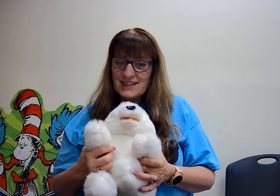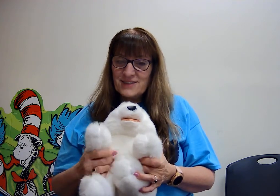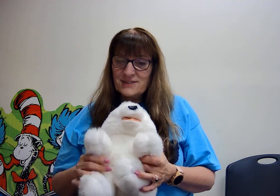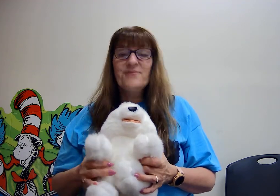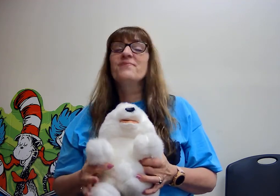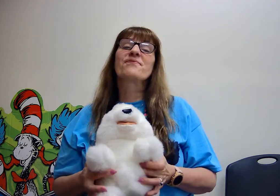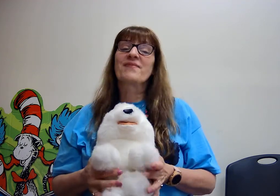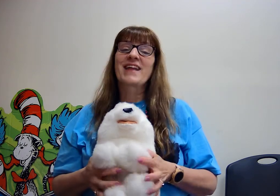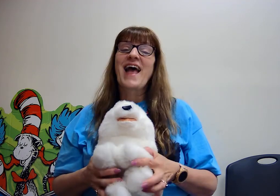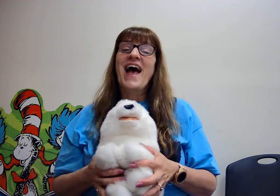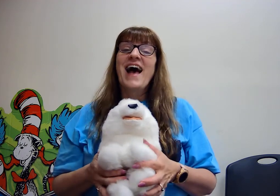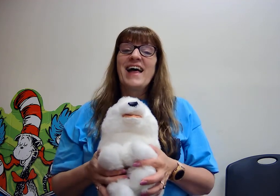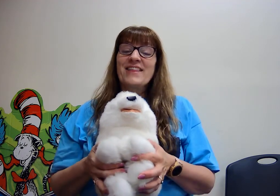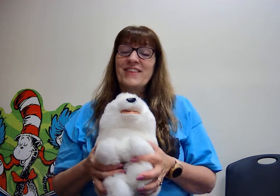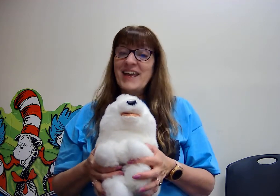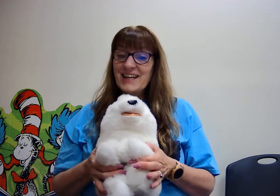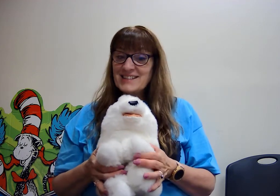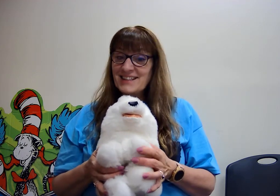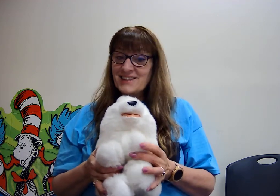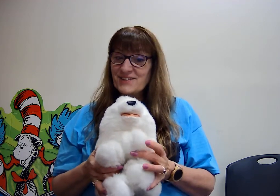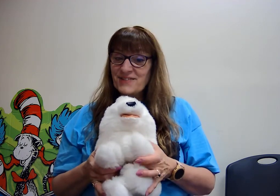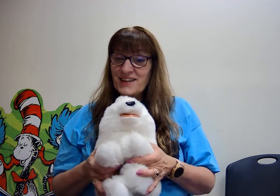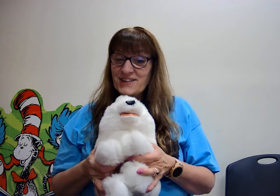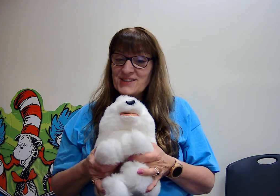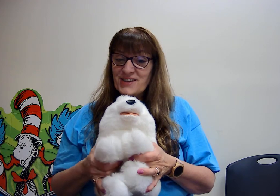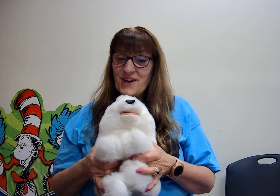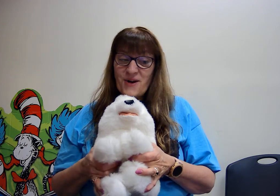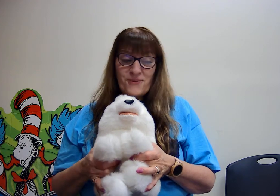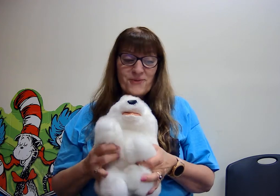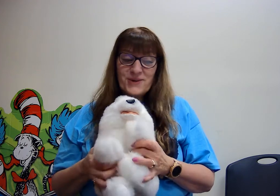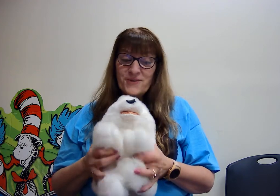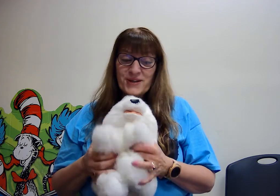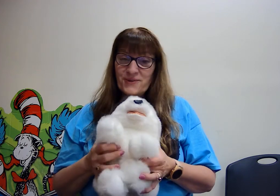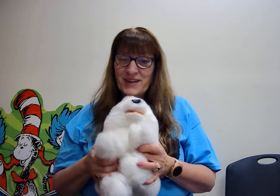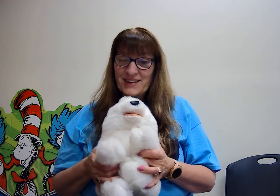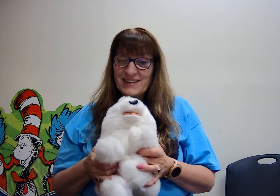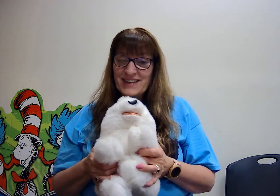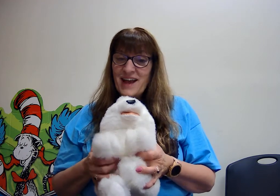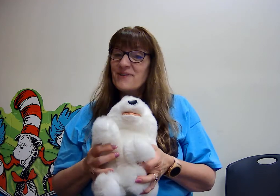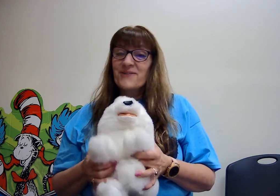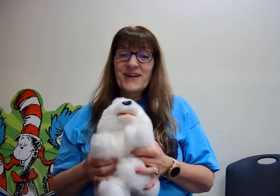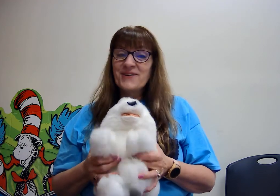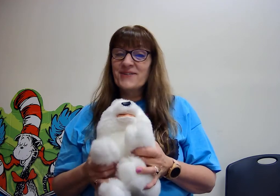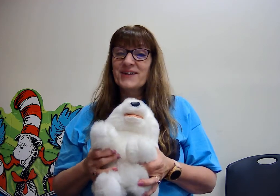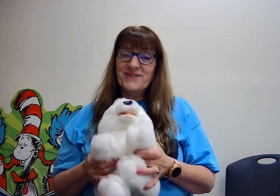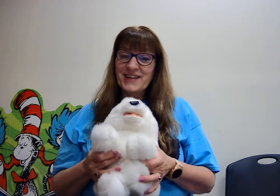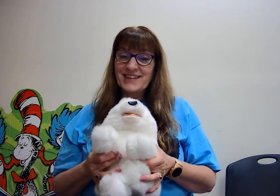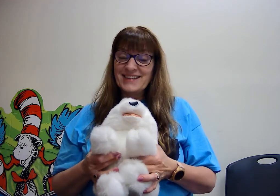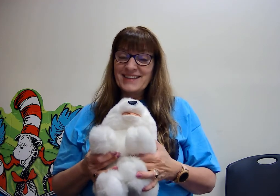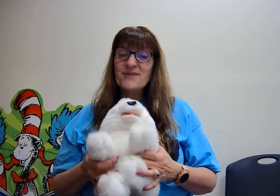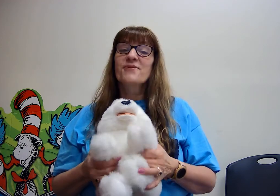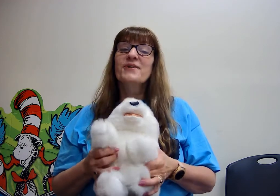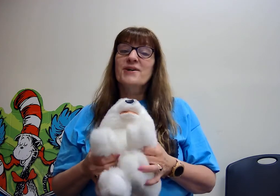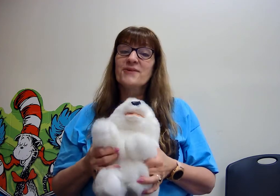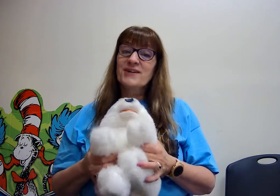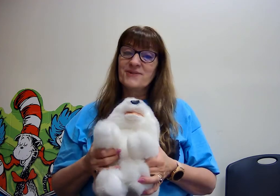tickle. These little fingers go wiggle, wiggle, wiggle, wiggle, wiggle, wiggle, wiggle, wiggle,